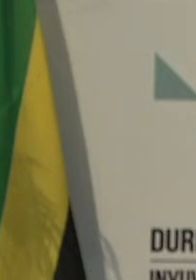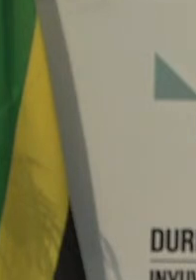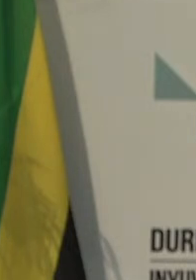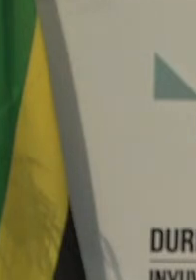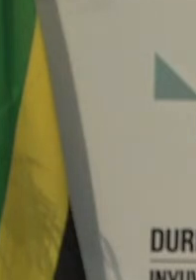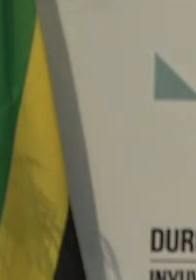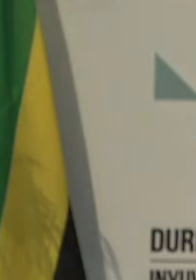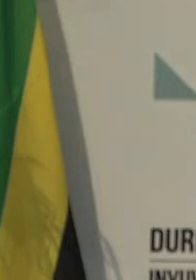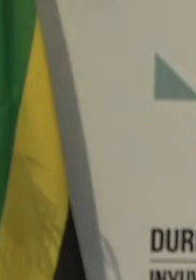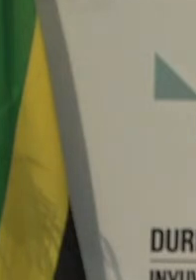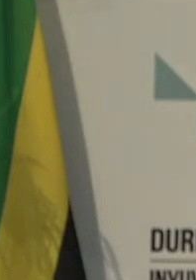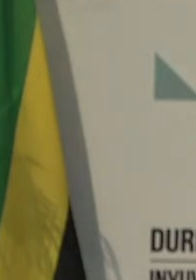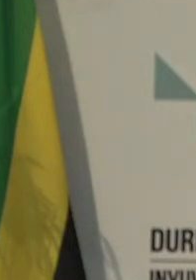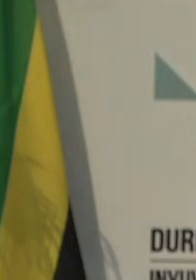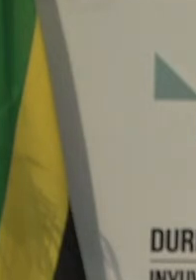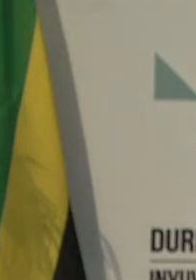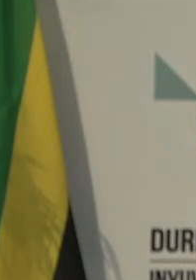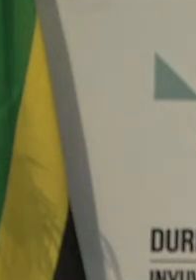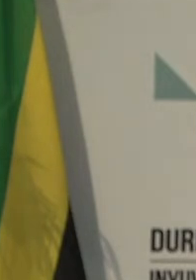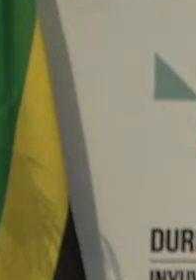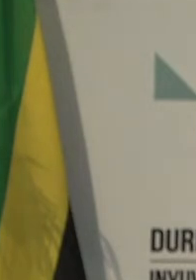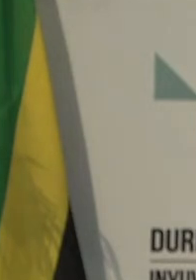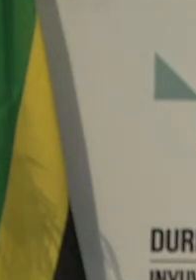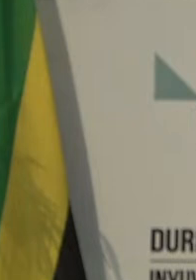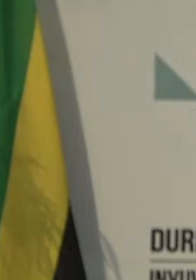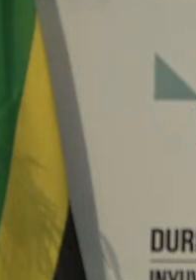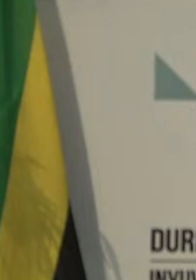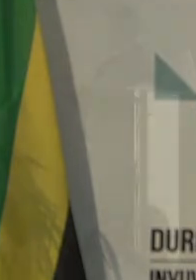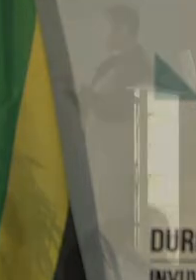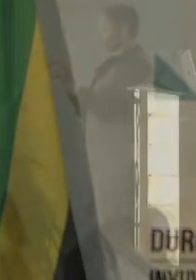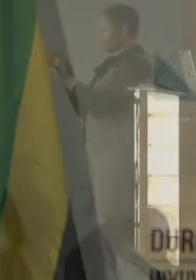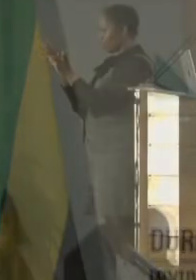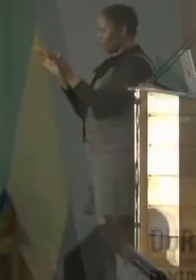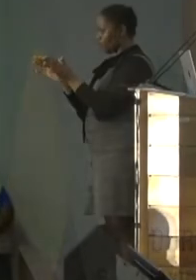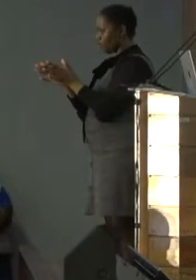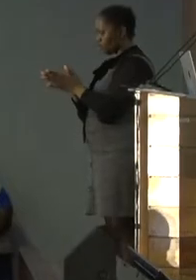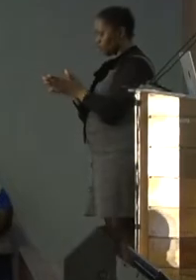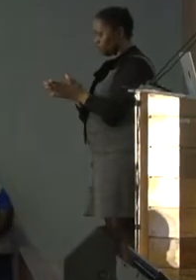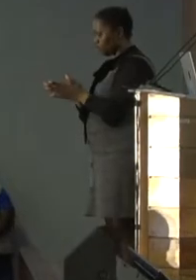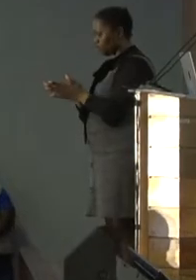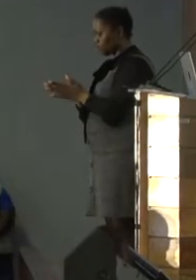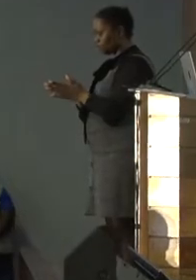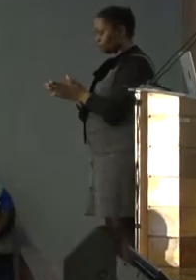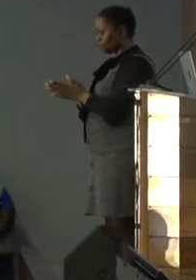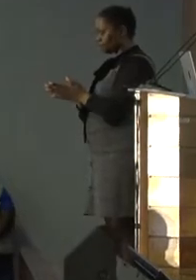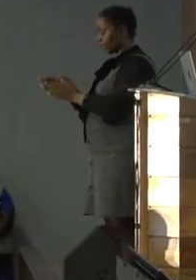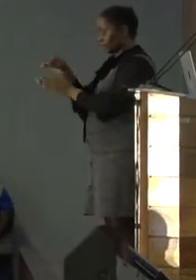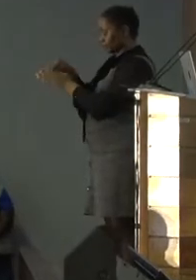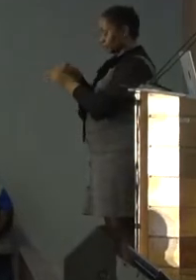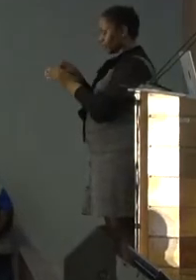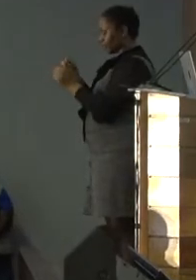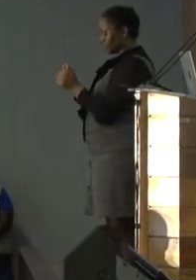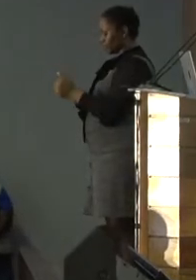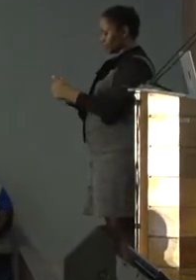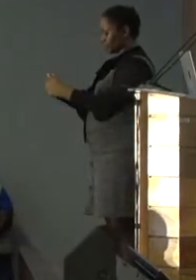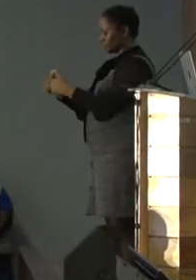a different institutional culture across all our internal stakeholders.